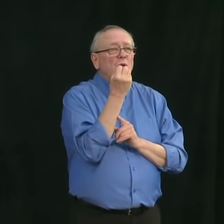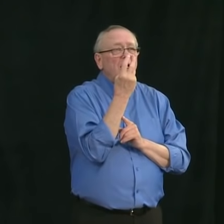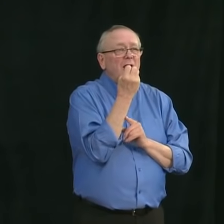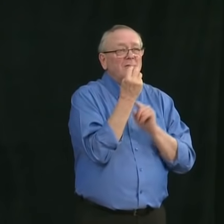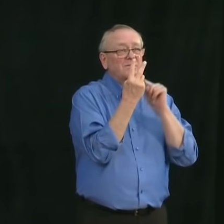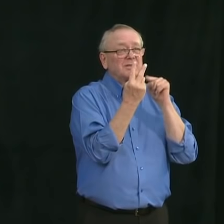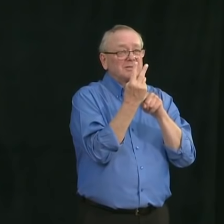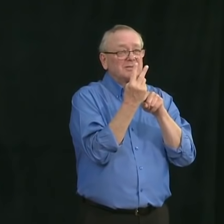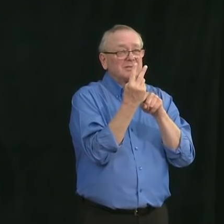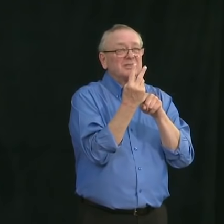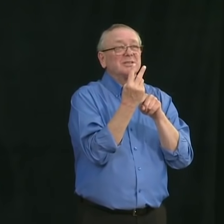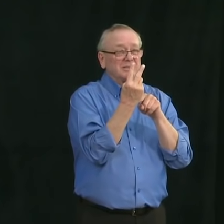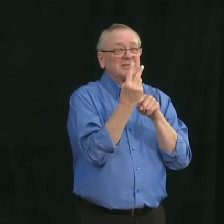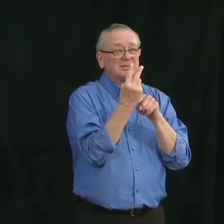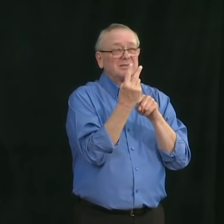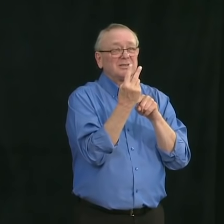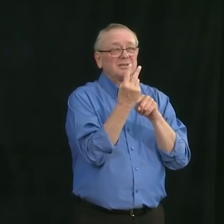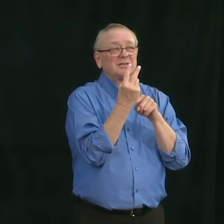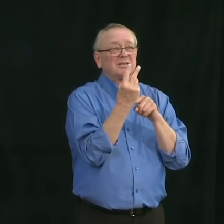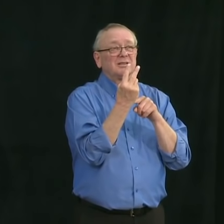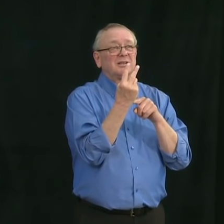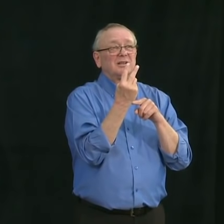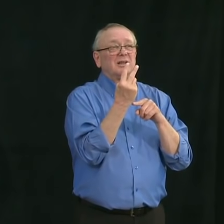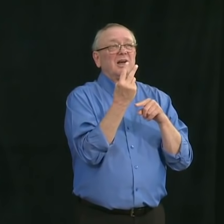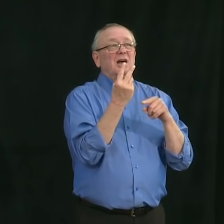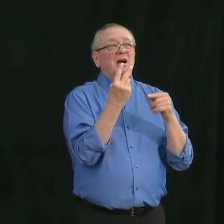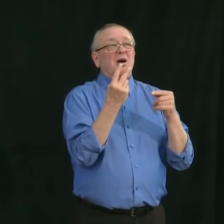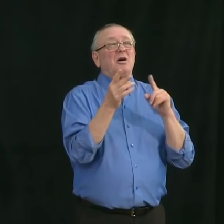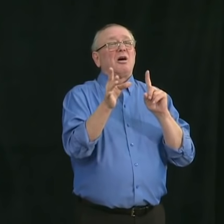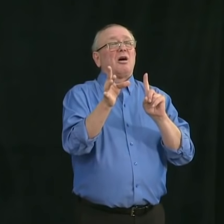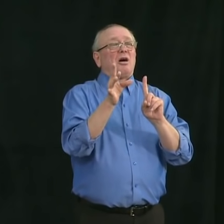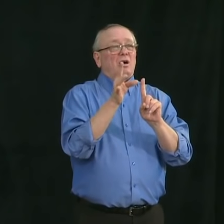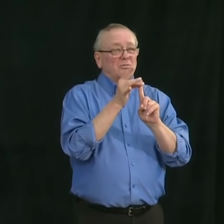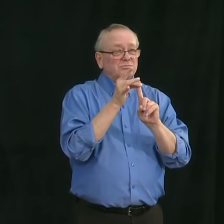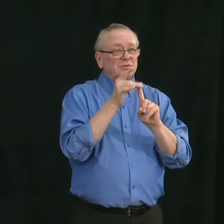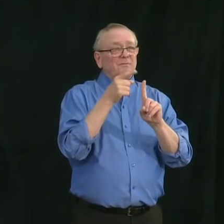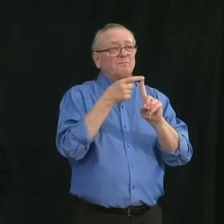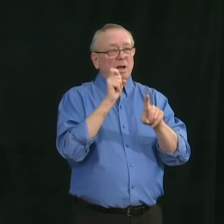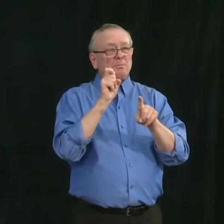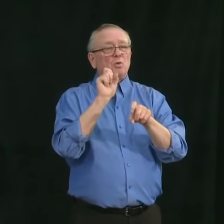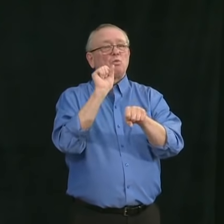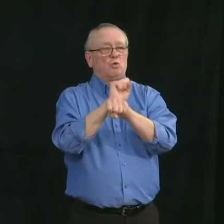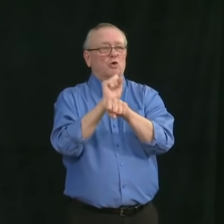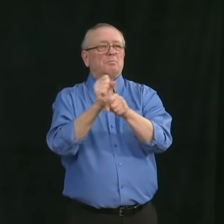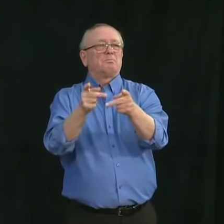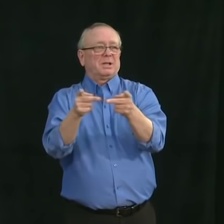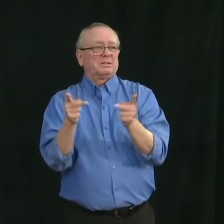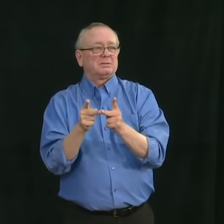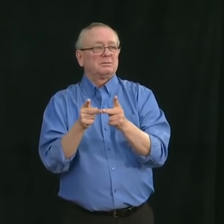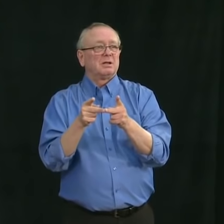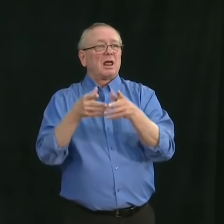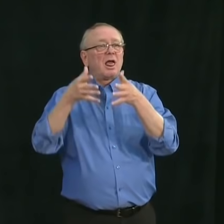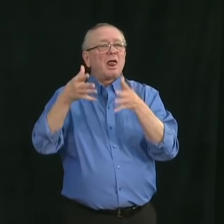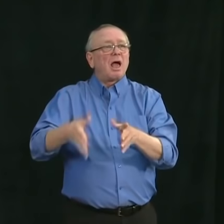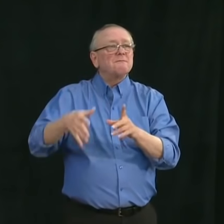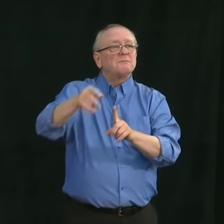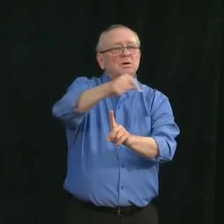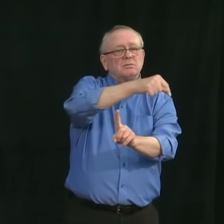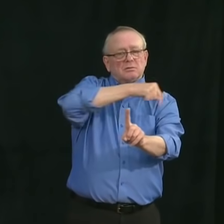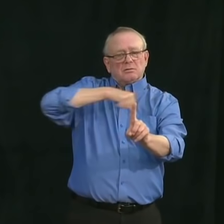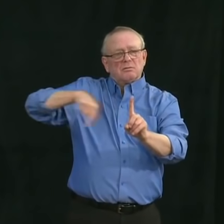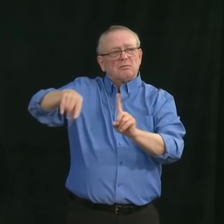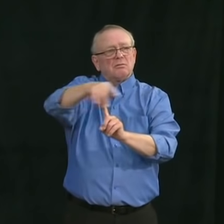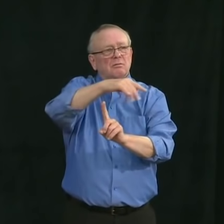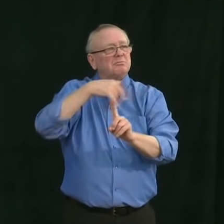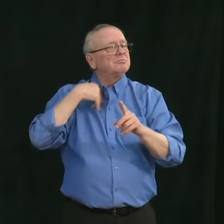employees were deemed to have likely acquired that infection in the workplace. And so there are many, many more healthcare workers who acquired